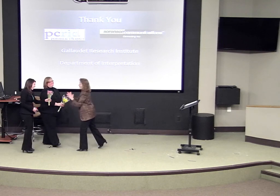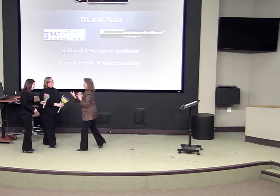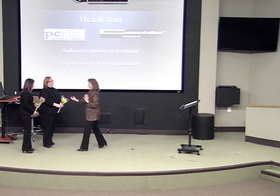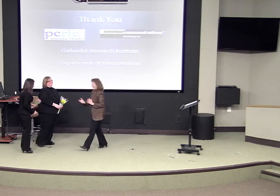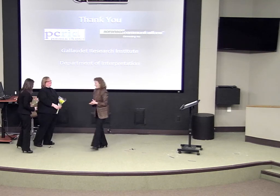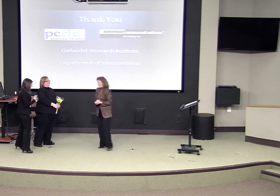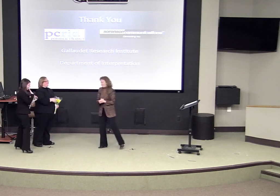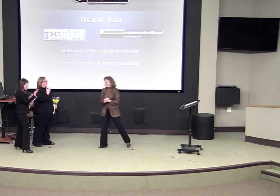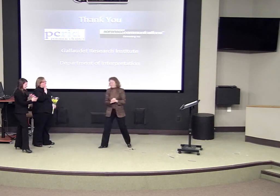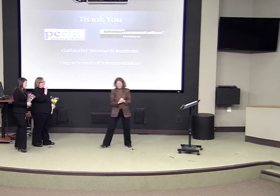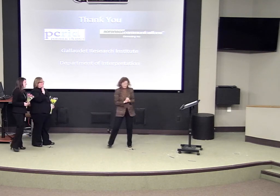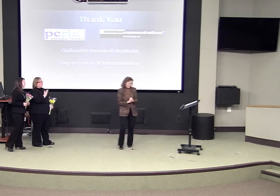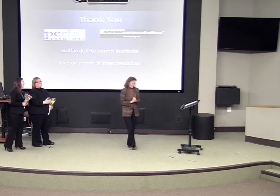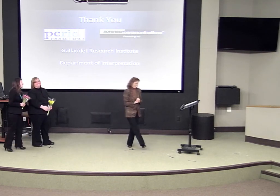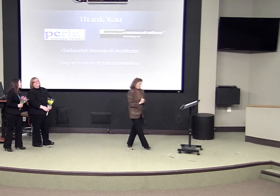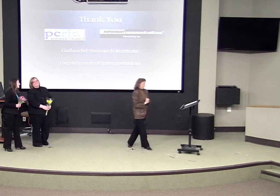Thank you very much for being here today.